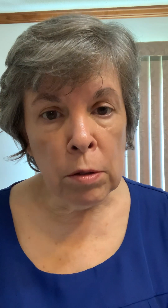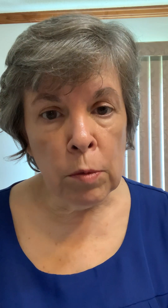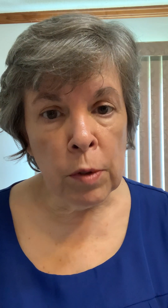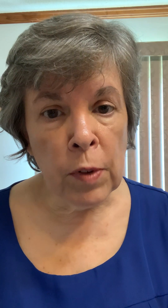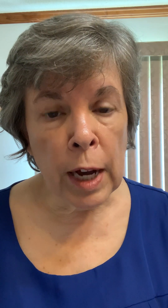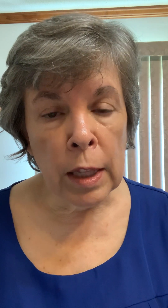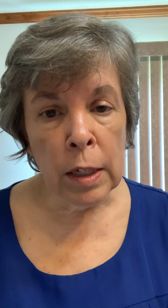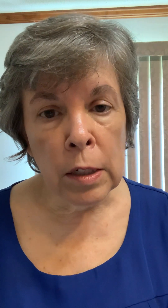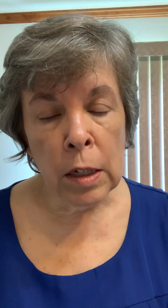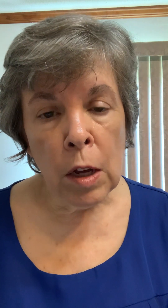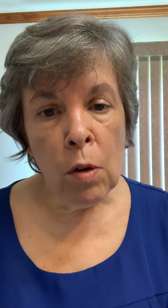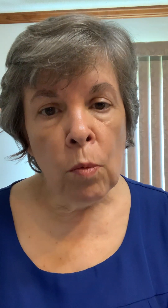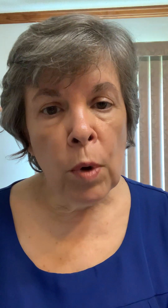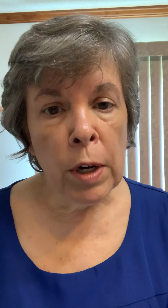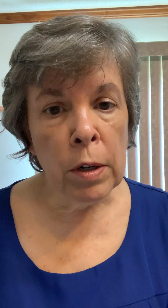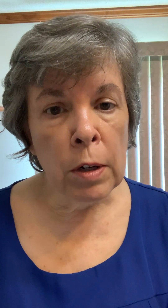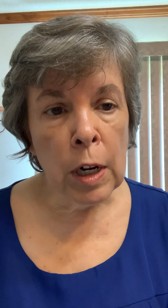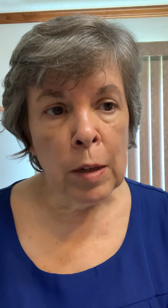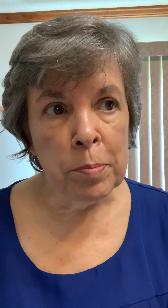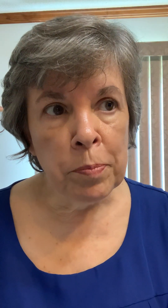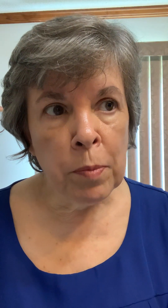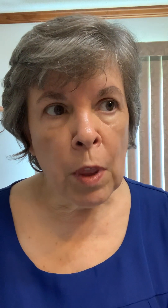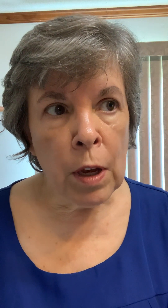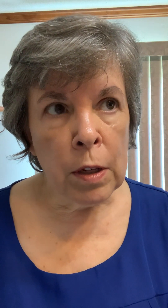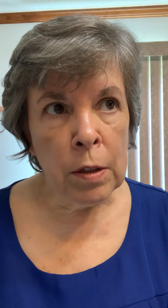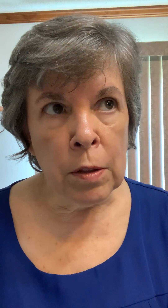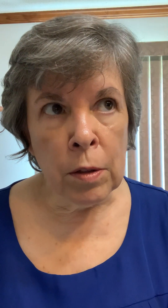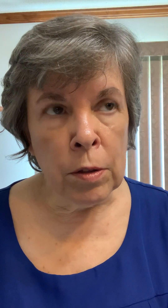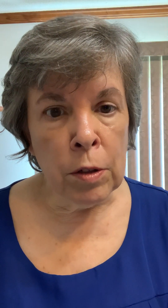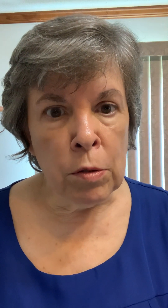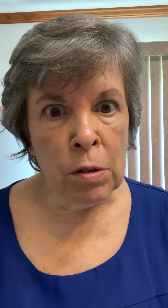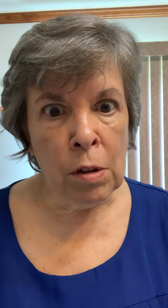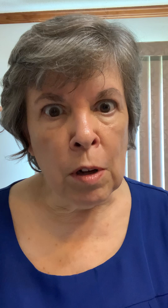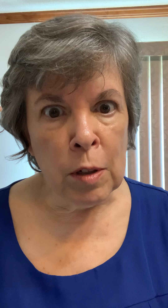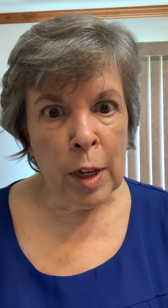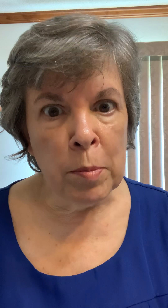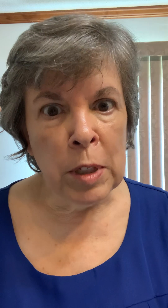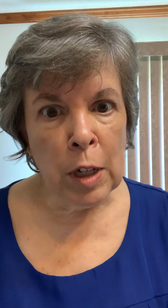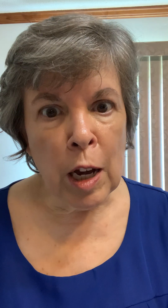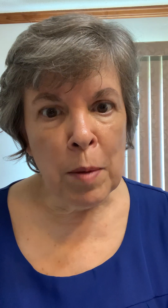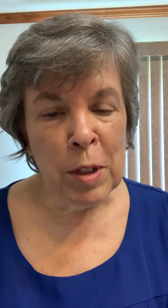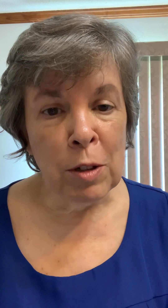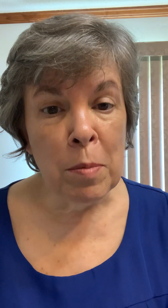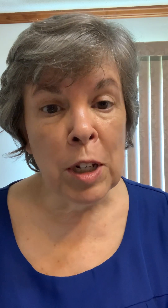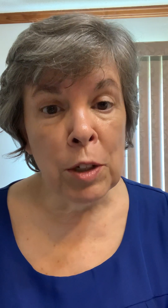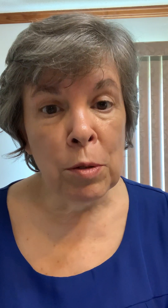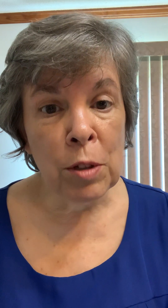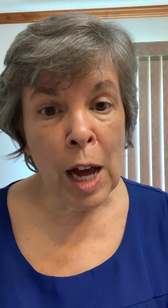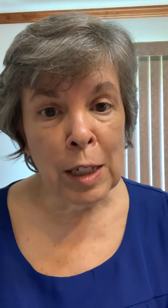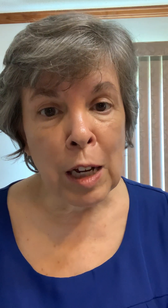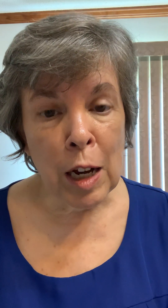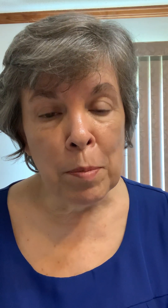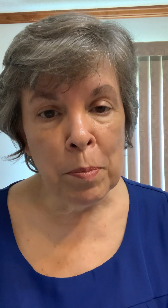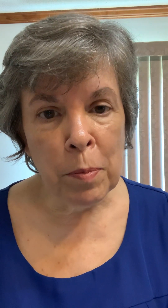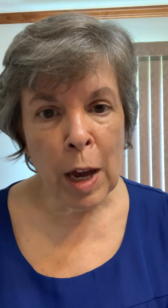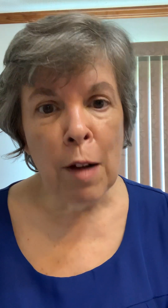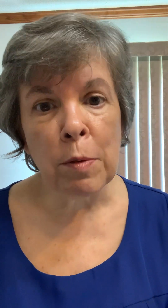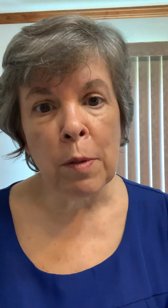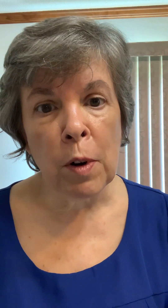with violin where there's a long empty time. And so I'm going to use that time after you've